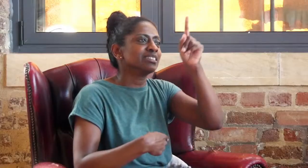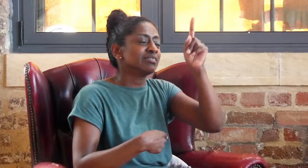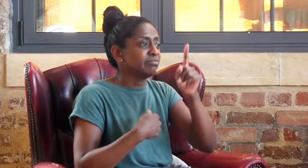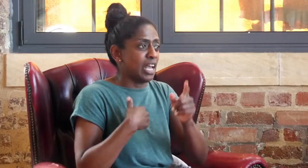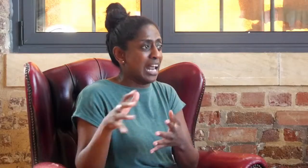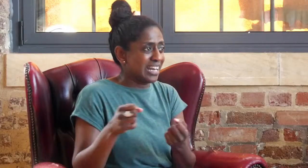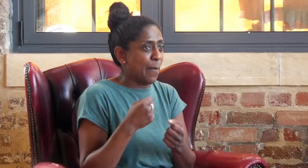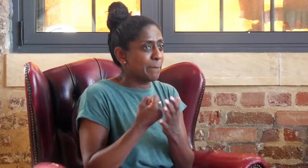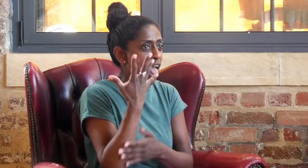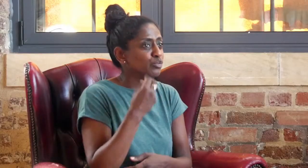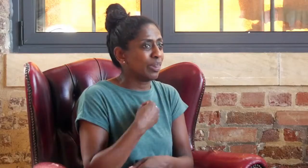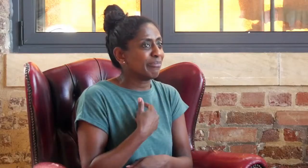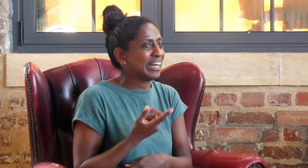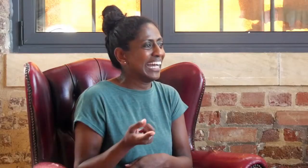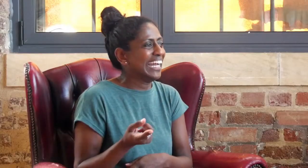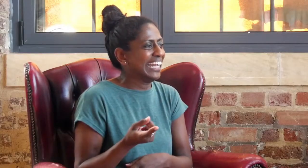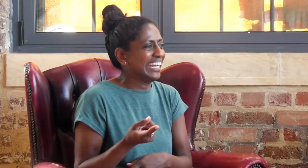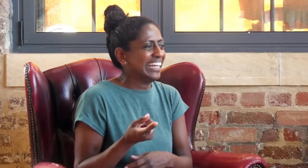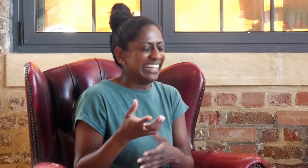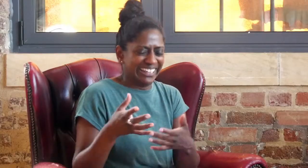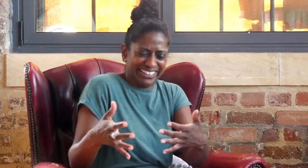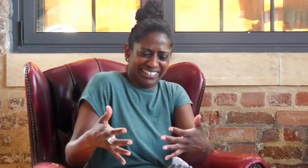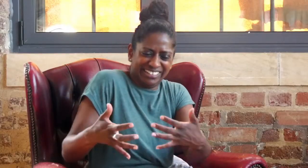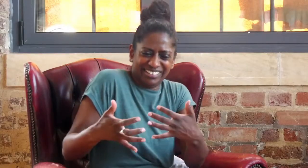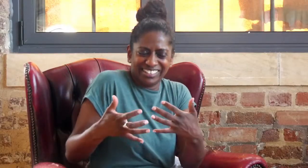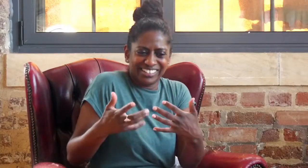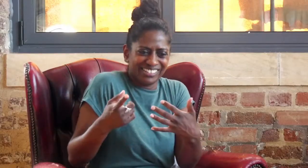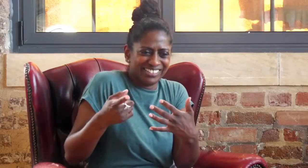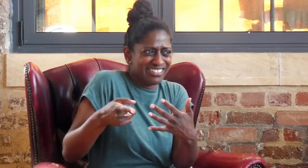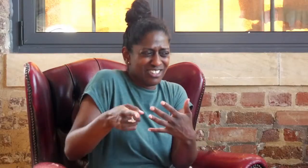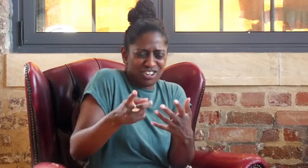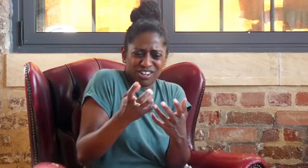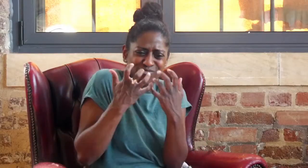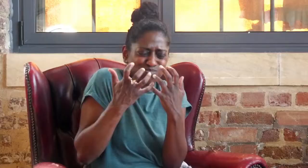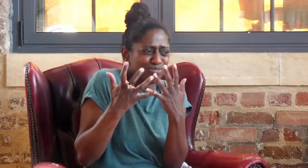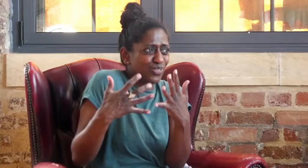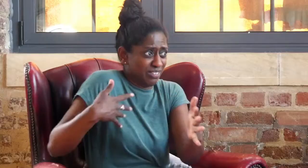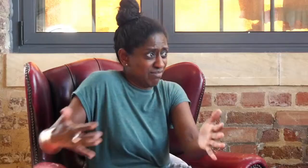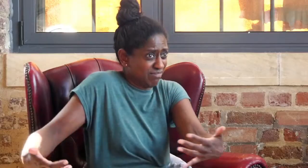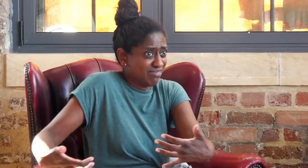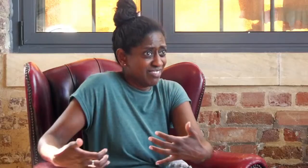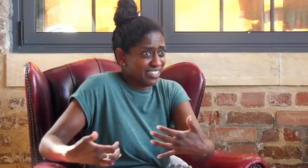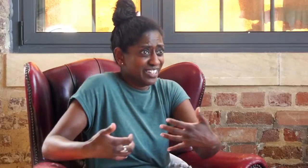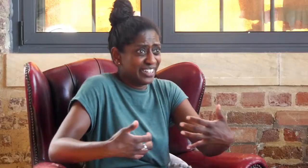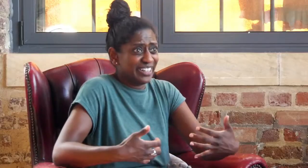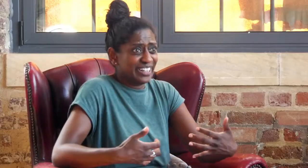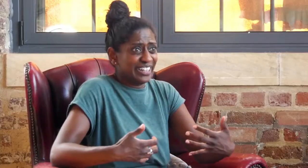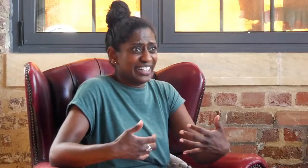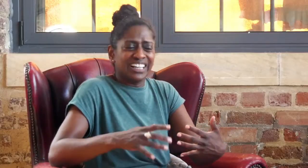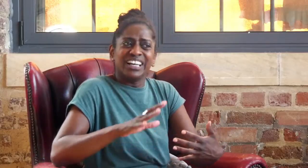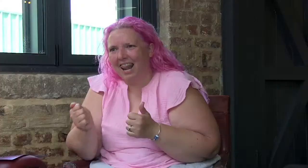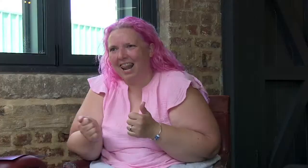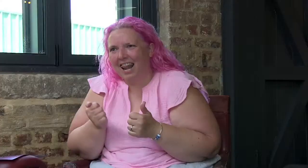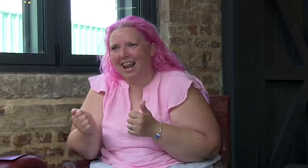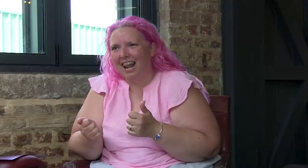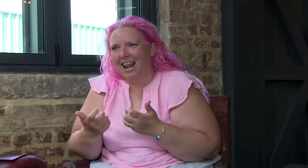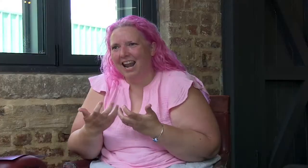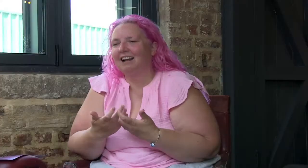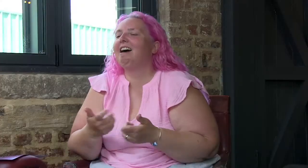I'd been given a 3-month work project, and I was able to take my plant with me. It was brilliant, like honestly, I took it. What, you just took them with you